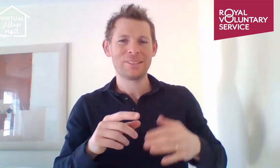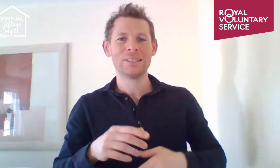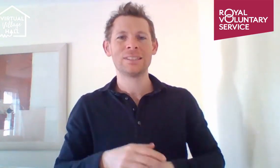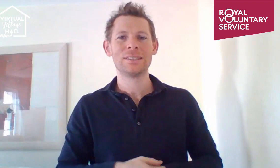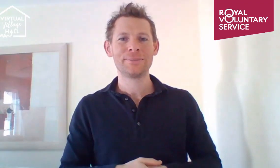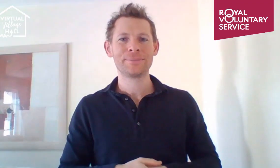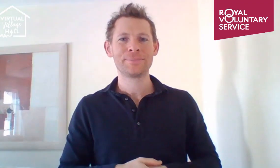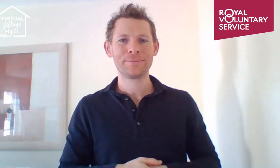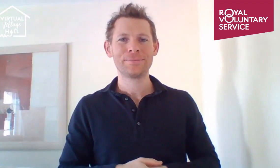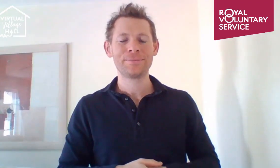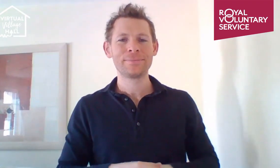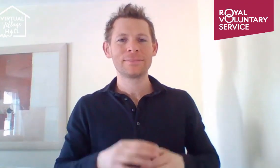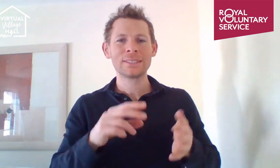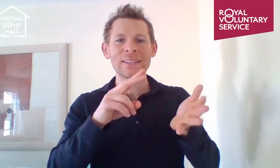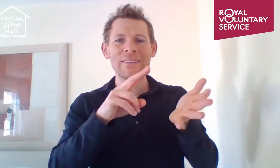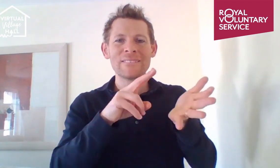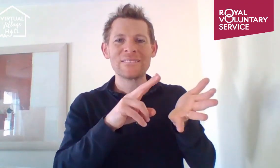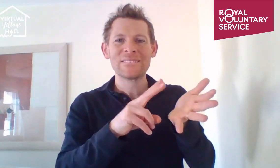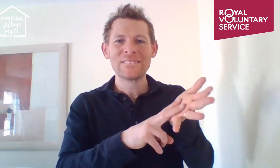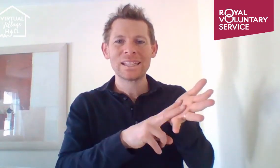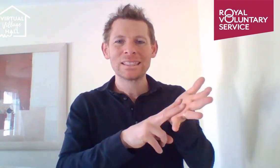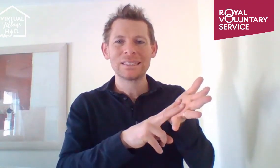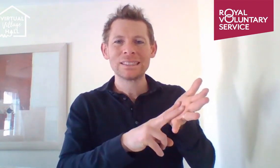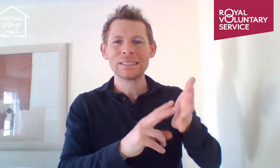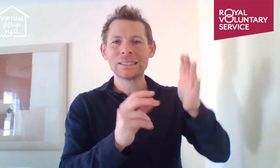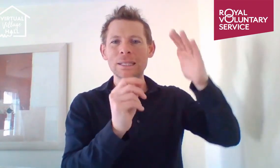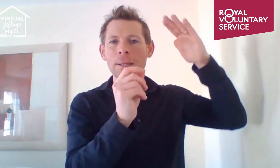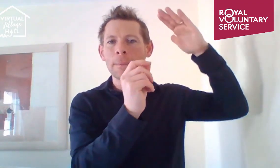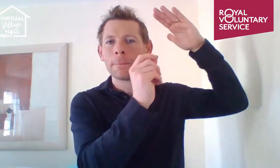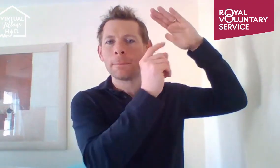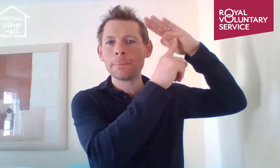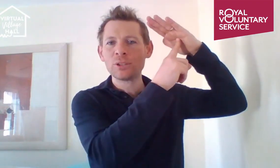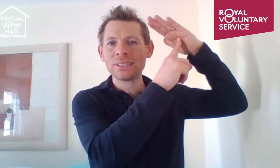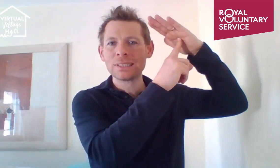And the fifth one is vice principal,